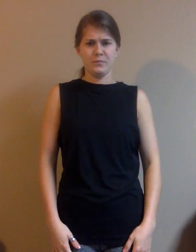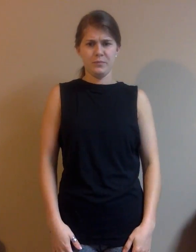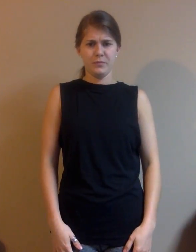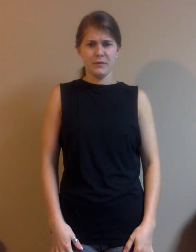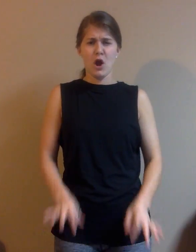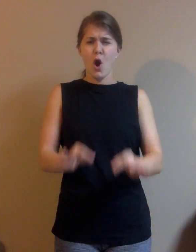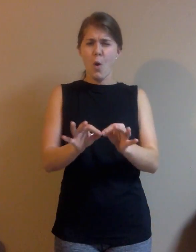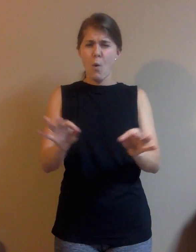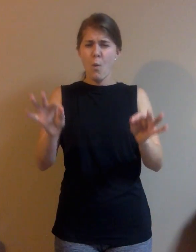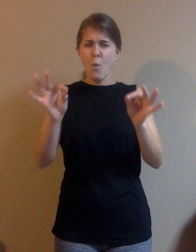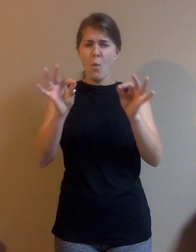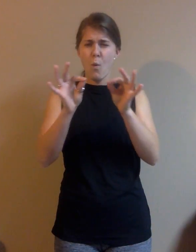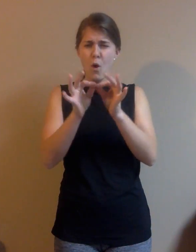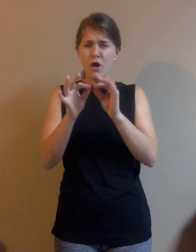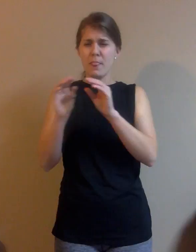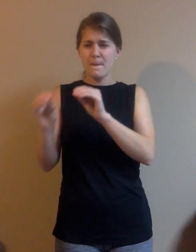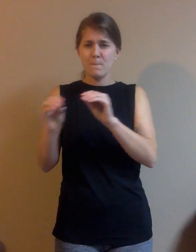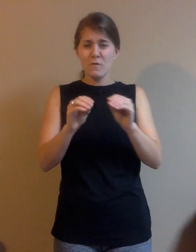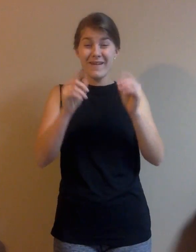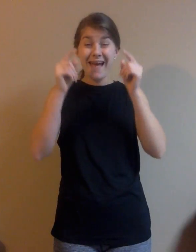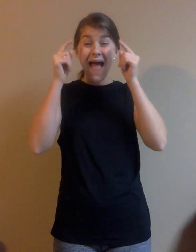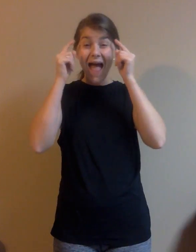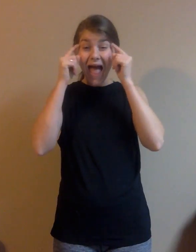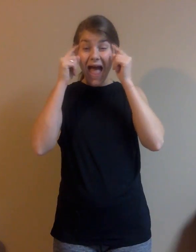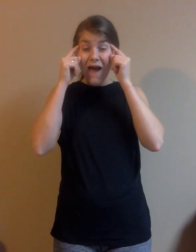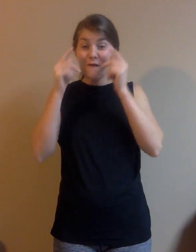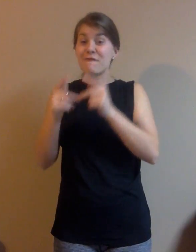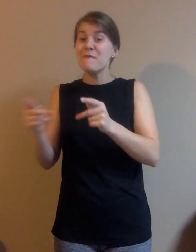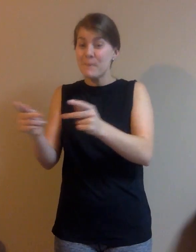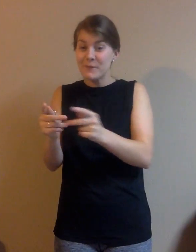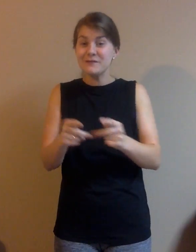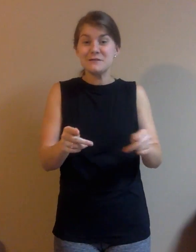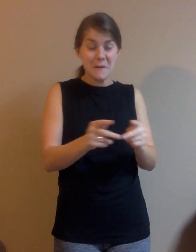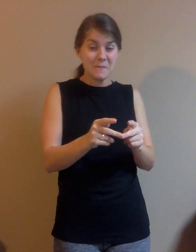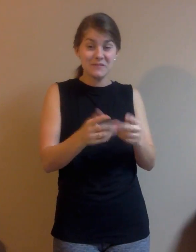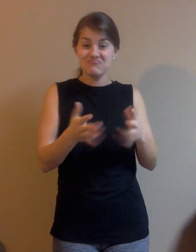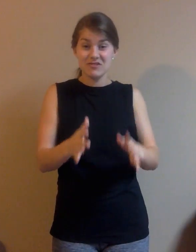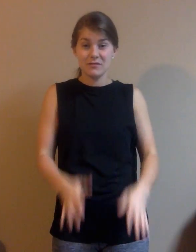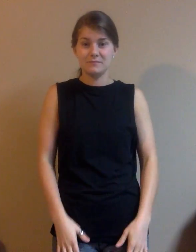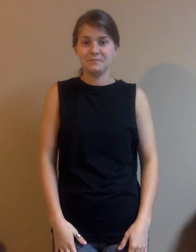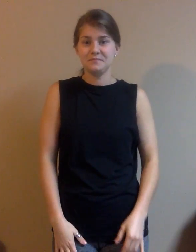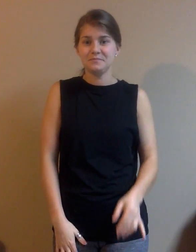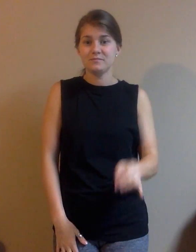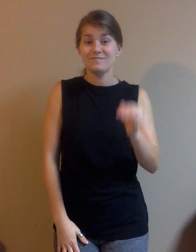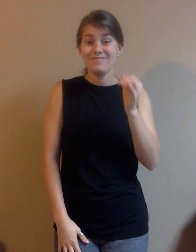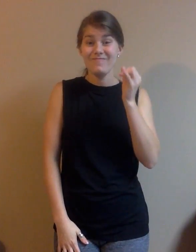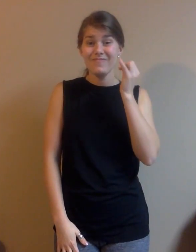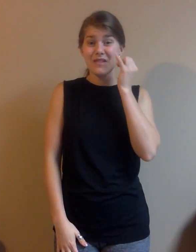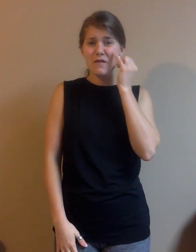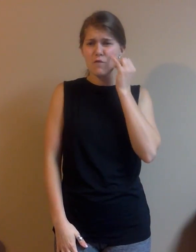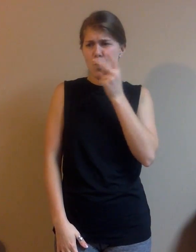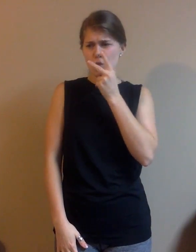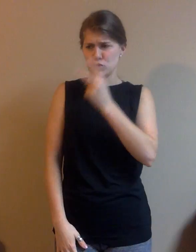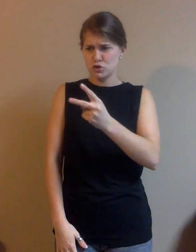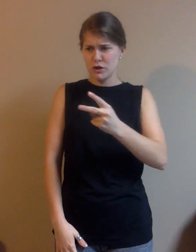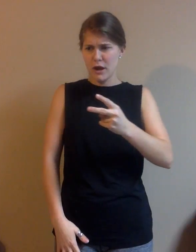If you want real evidence of out-of-body experiences, by the way, get yourself along to a residential conference for senior academics and pop into